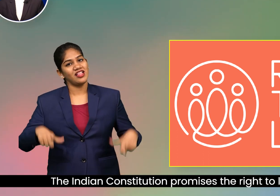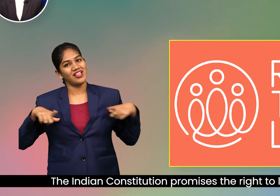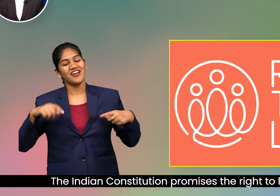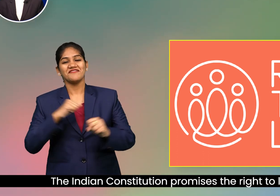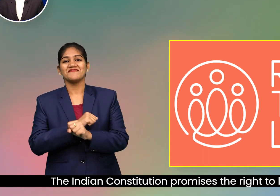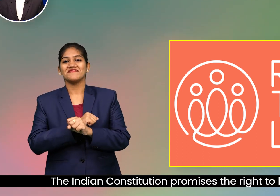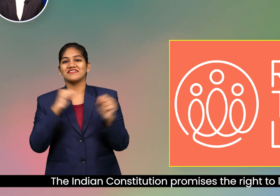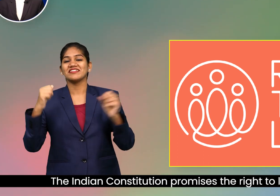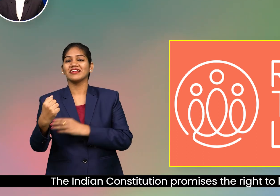liberty,